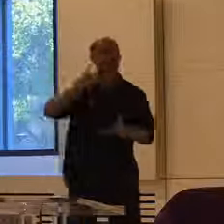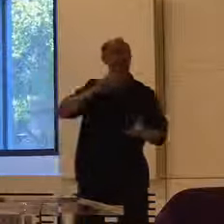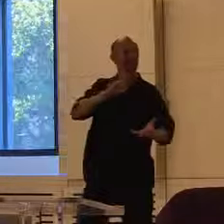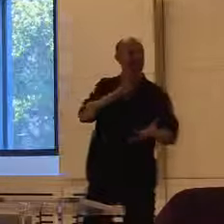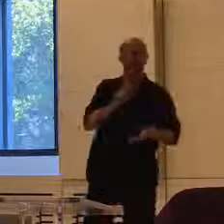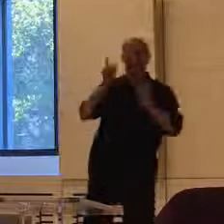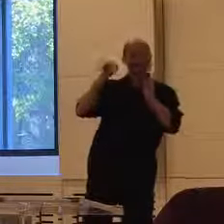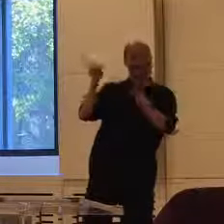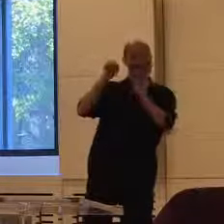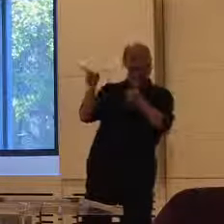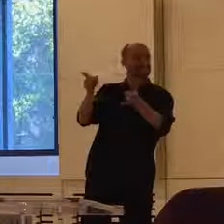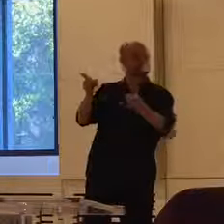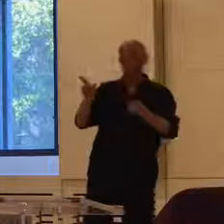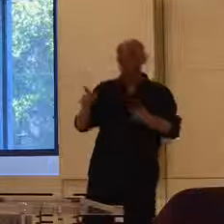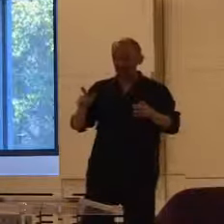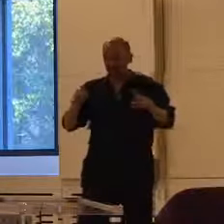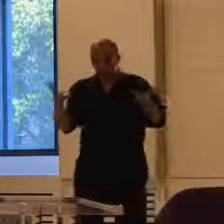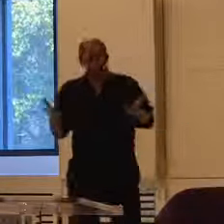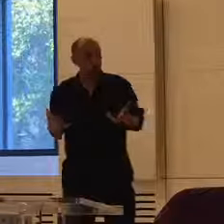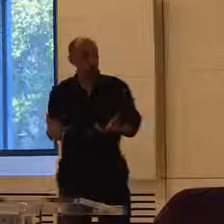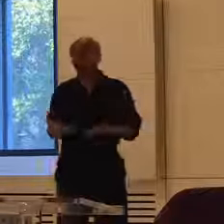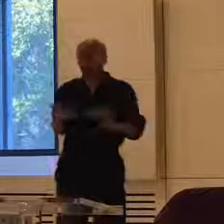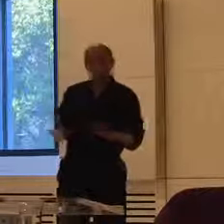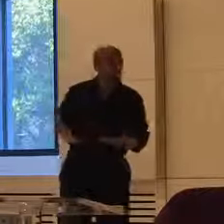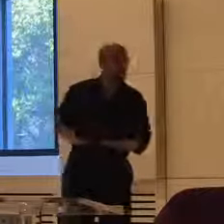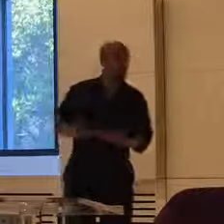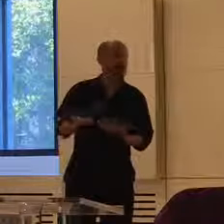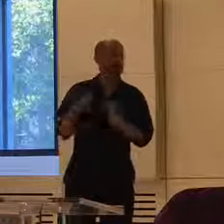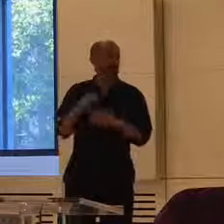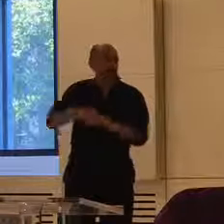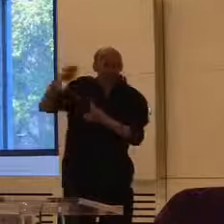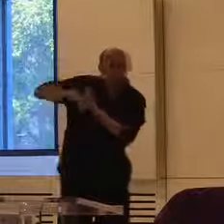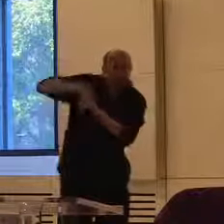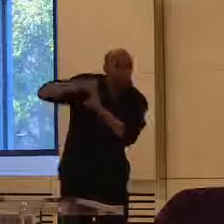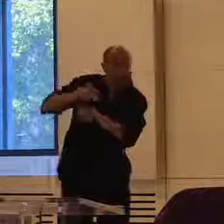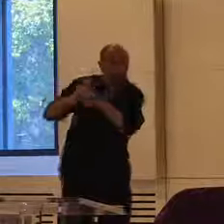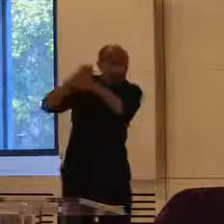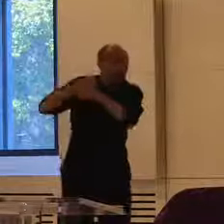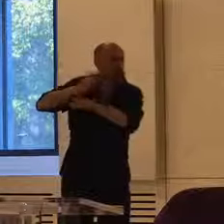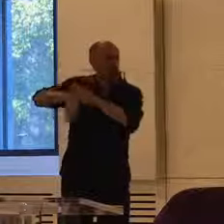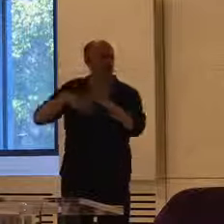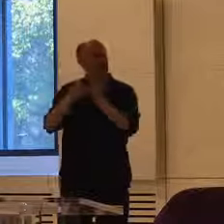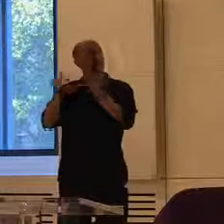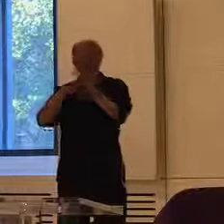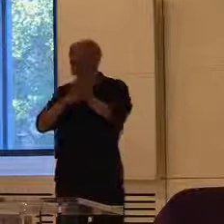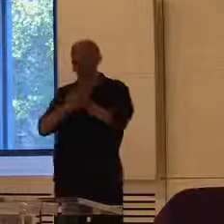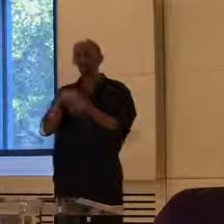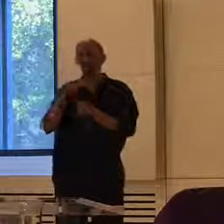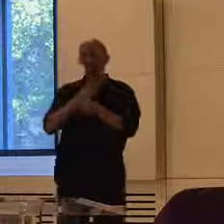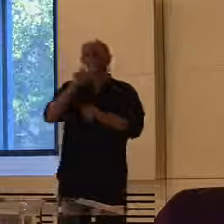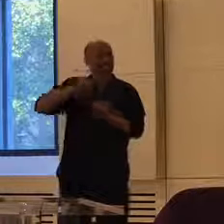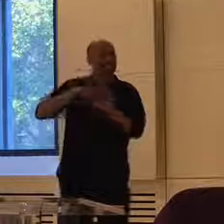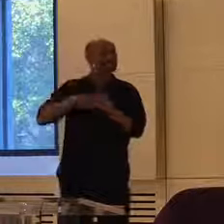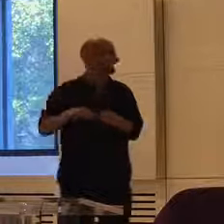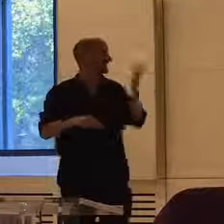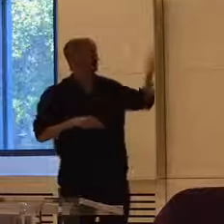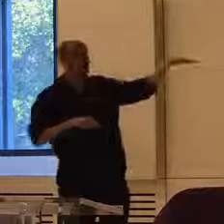have more mental health problems than hearing people because of language. So at the moment we're campaigning for BSL to become